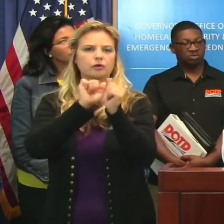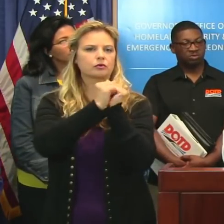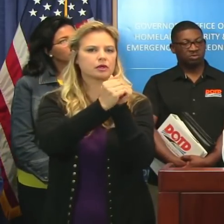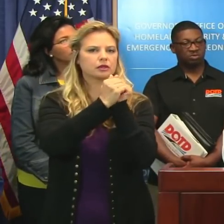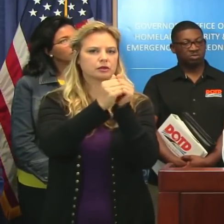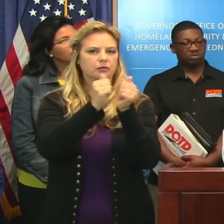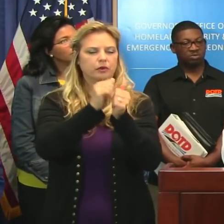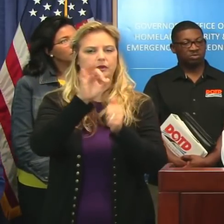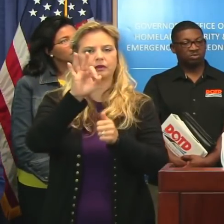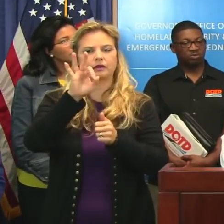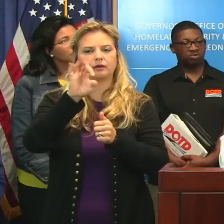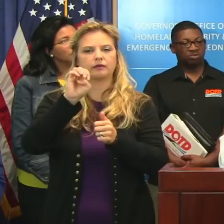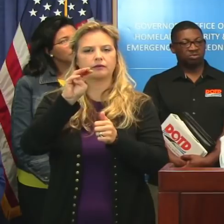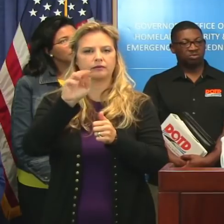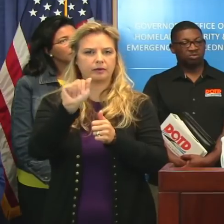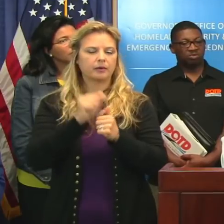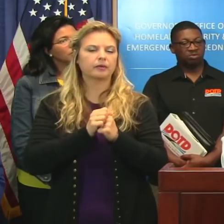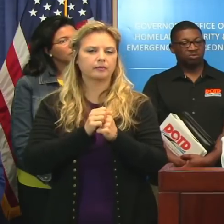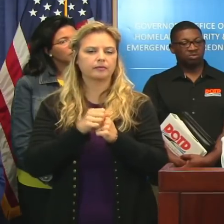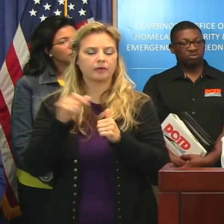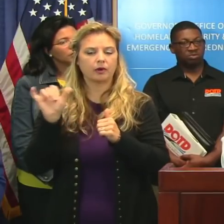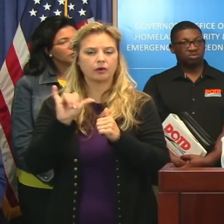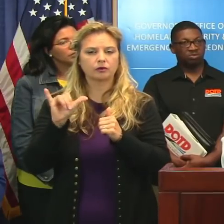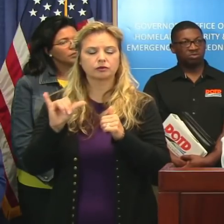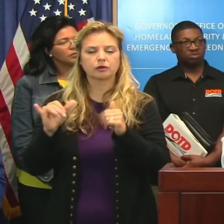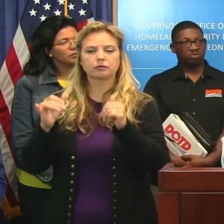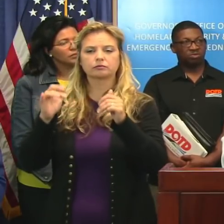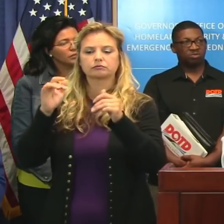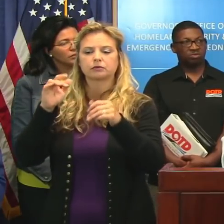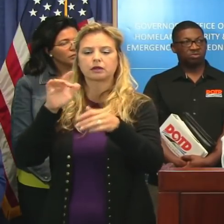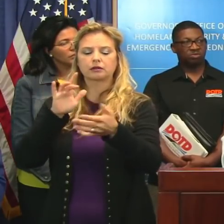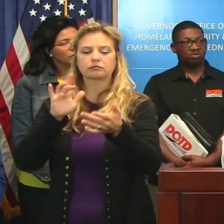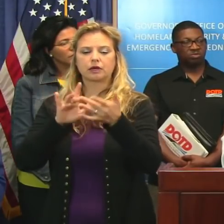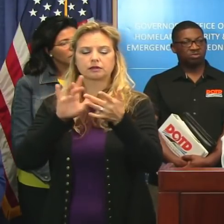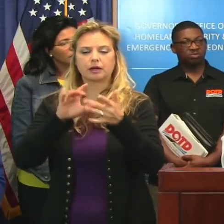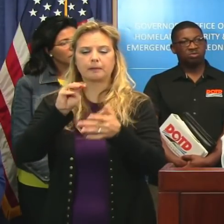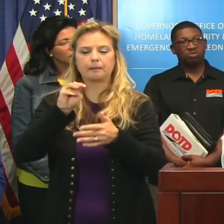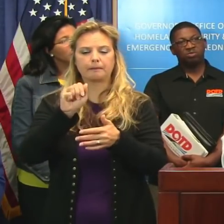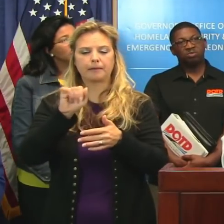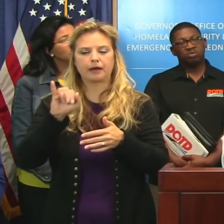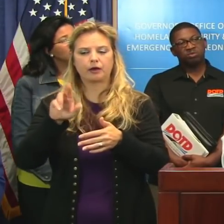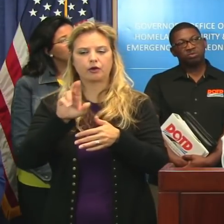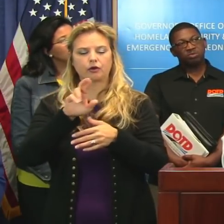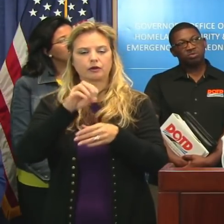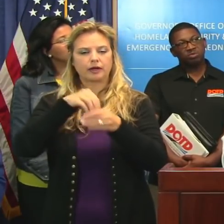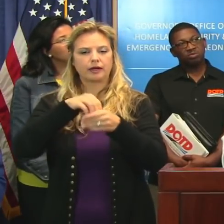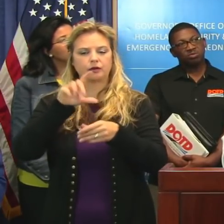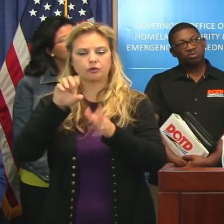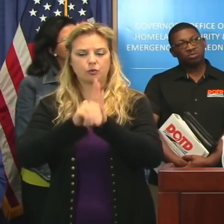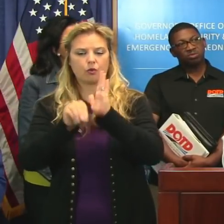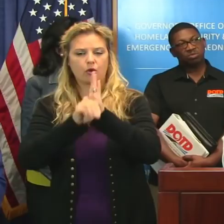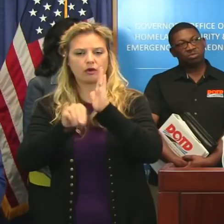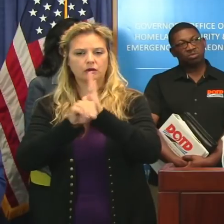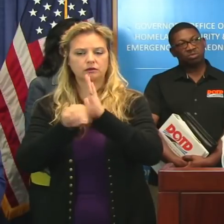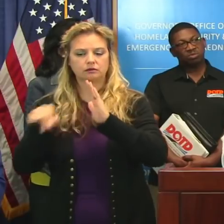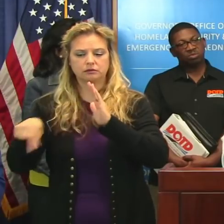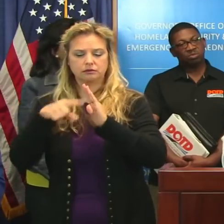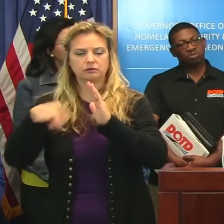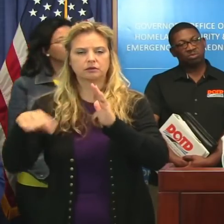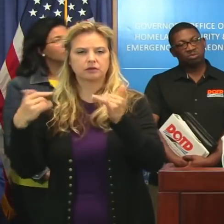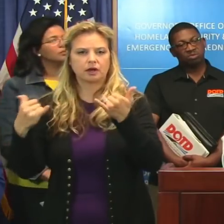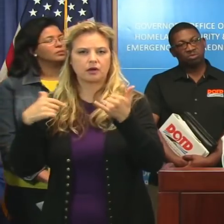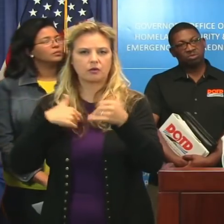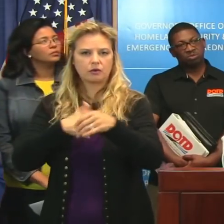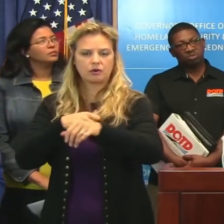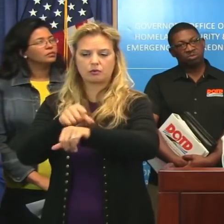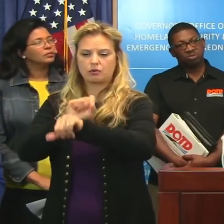FEMA. I've also been in contact with Mayor LaToya Cantrell in New Orleans, and we are closely coordinating and assisting the